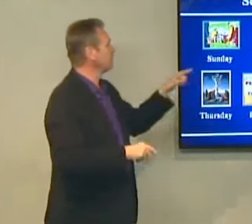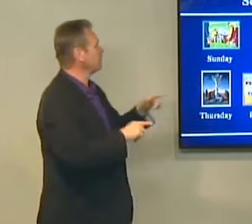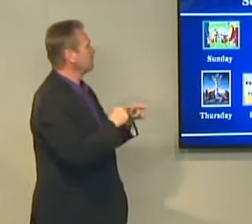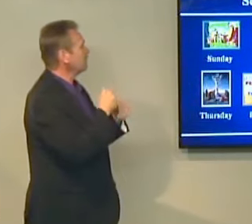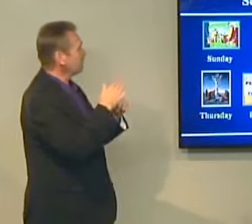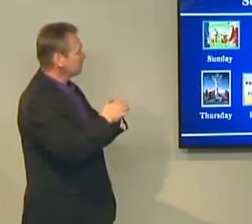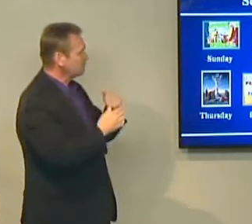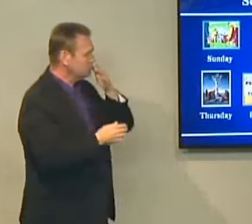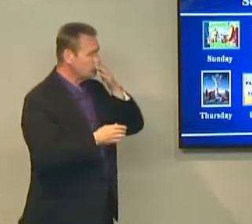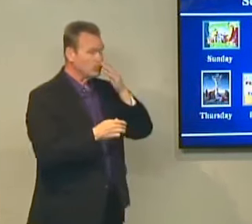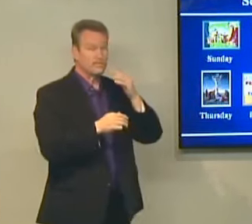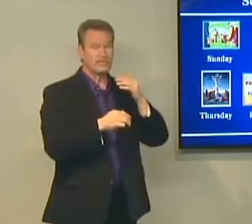He prepared the temple for the Passover.